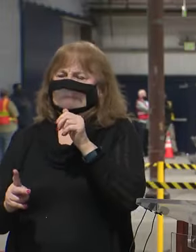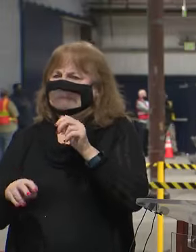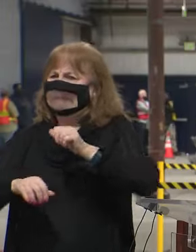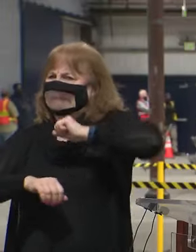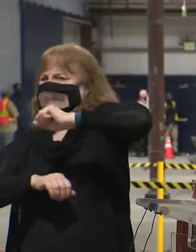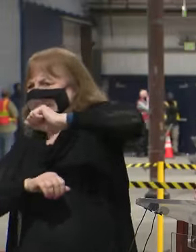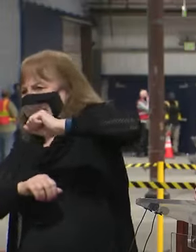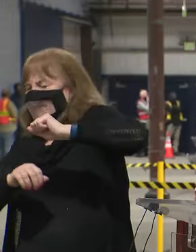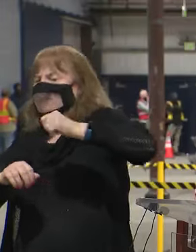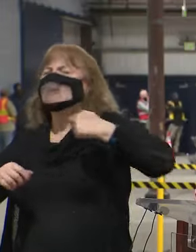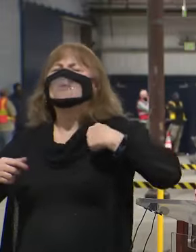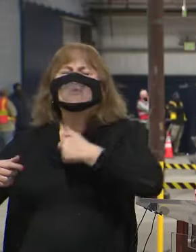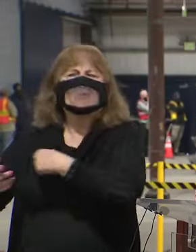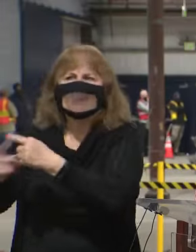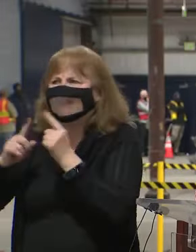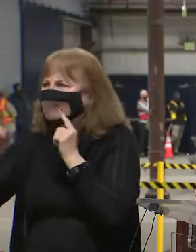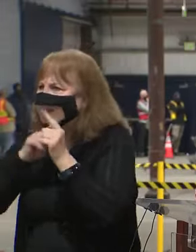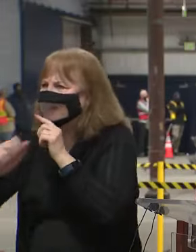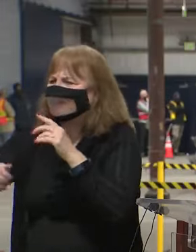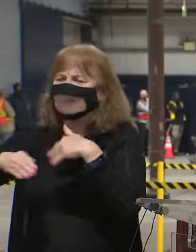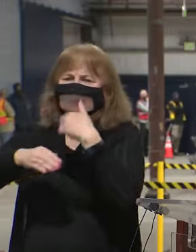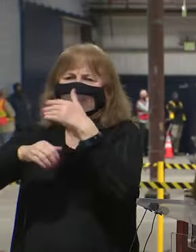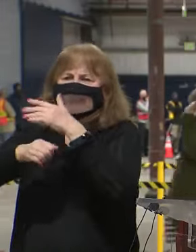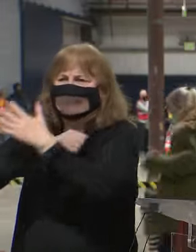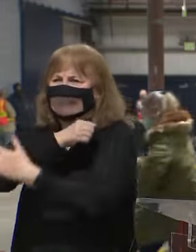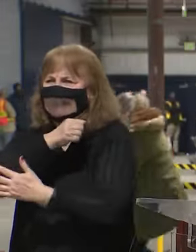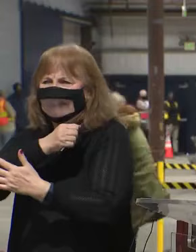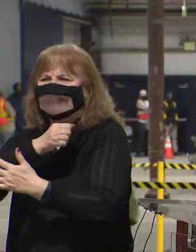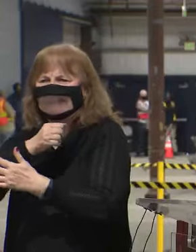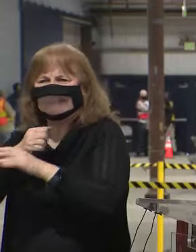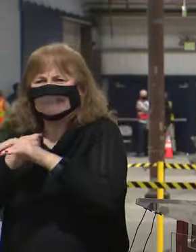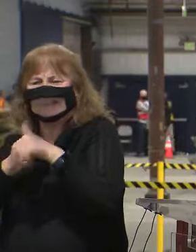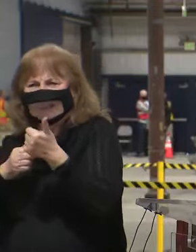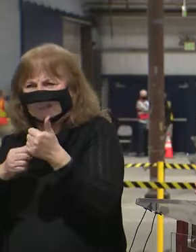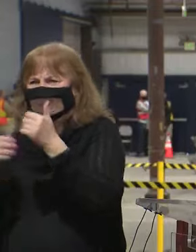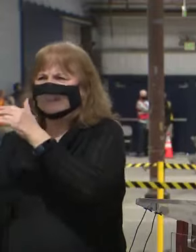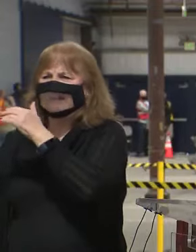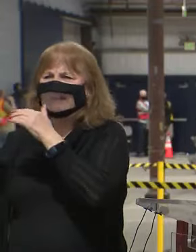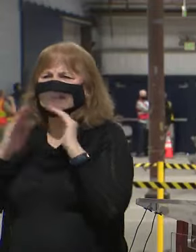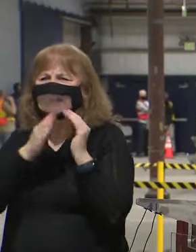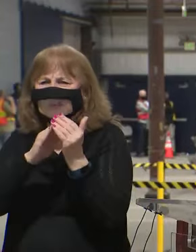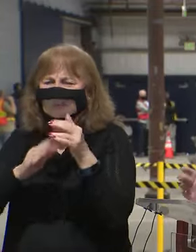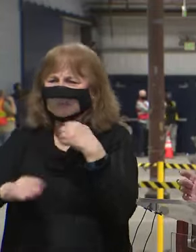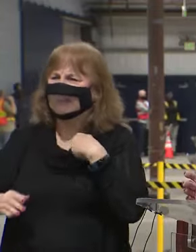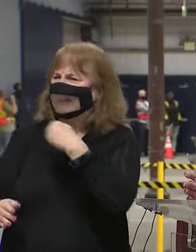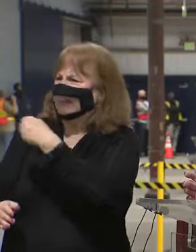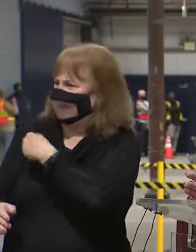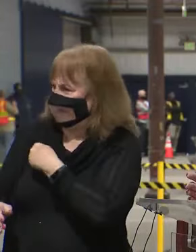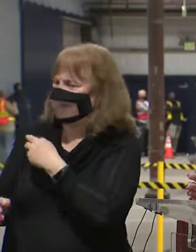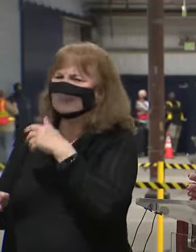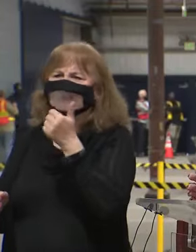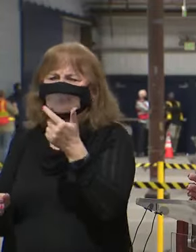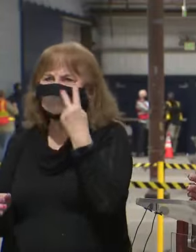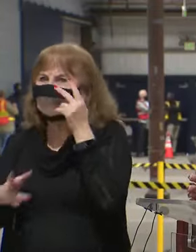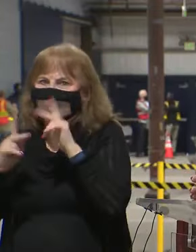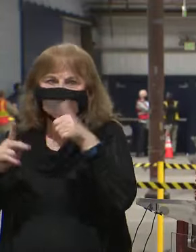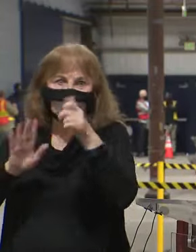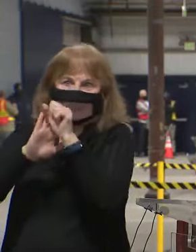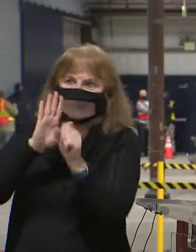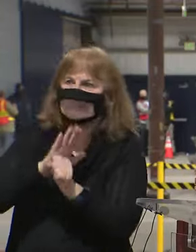we all have talked to neighbors in other states, counties, cities. We see it on the news every